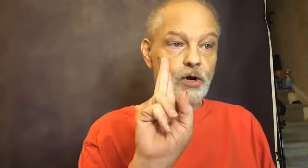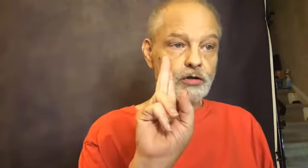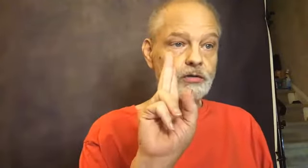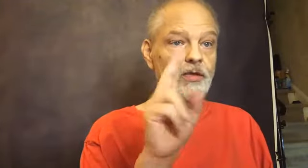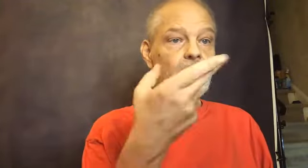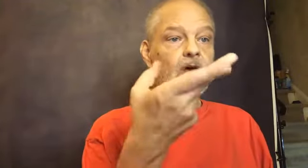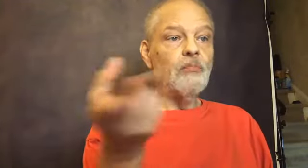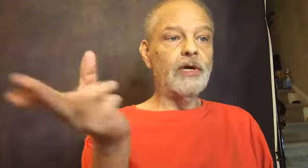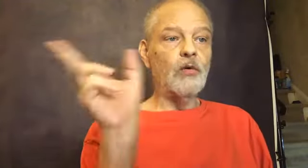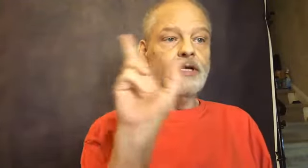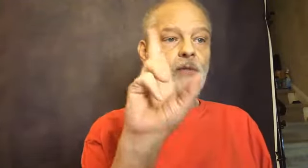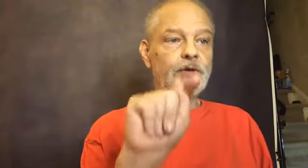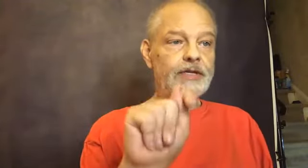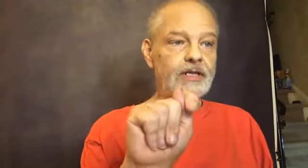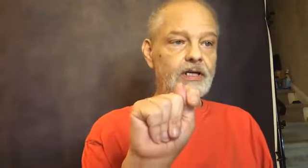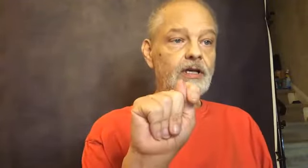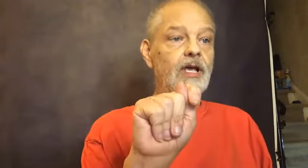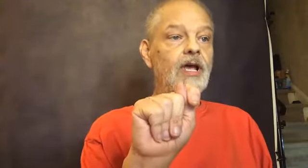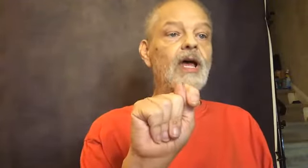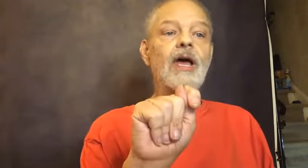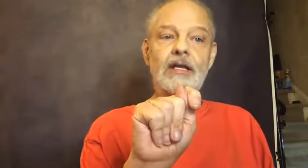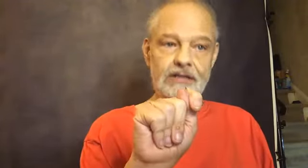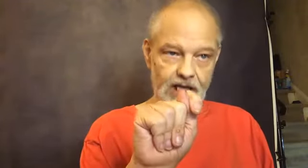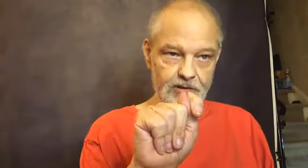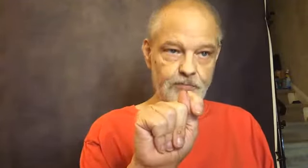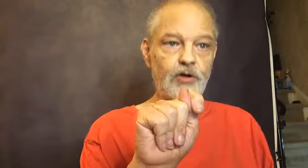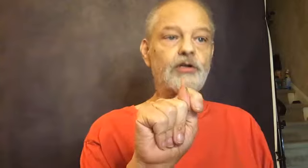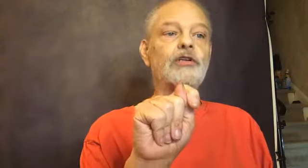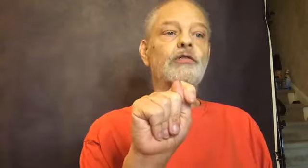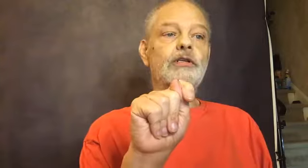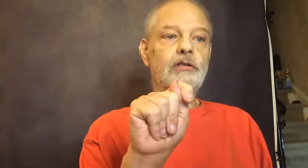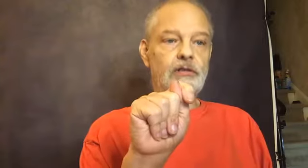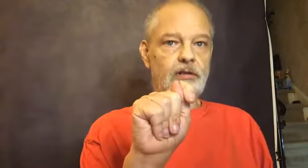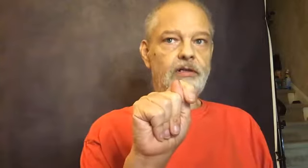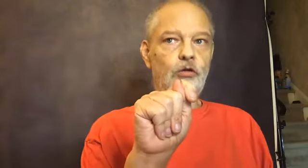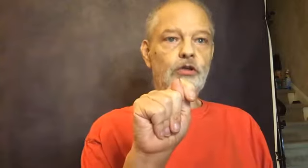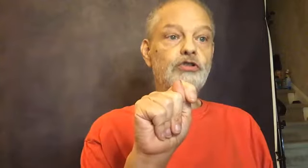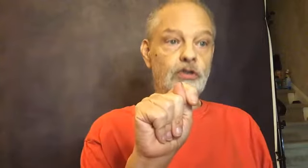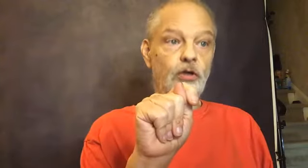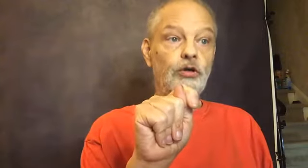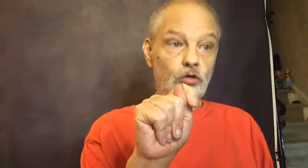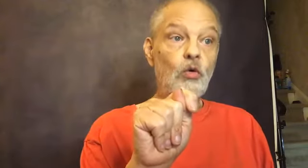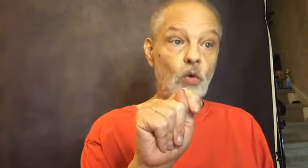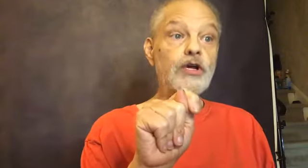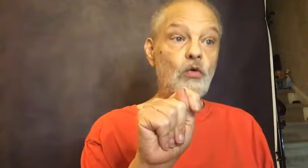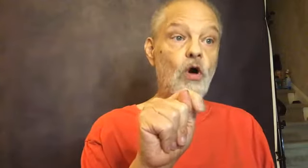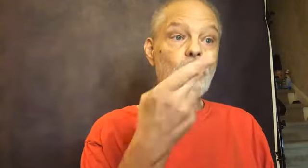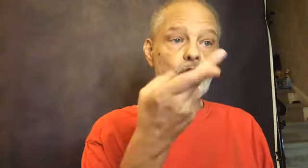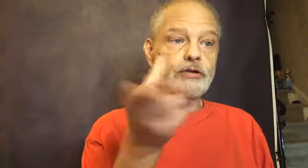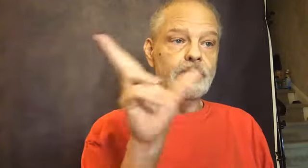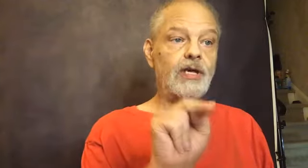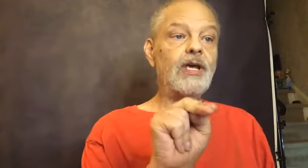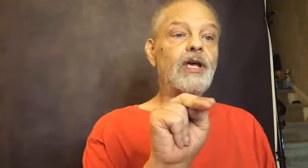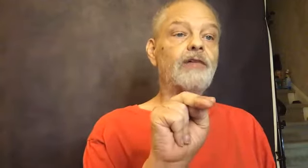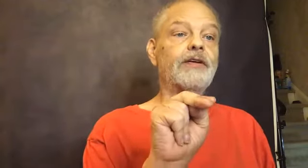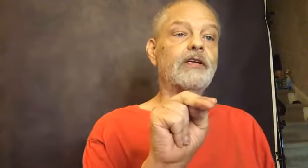burn, but you end up with a T, and the same as burn. You can do it where you are hurt, if